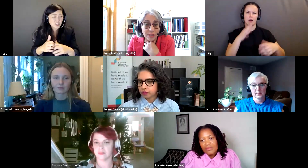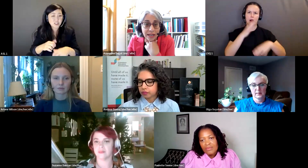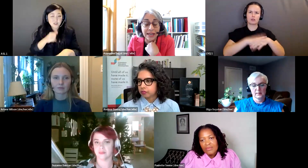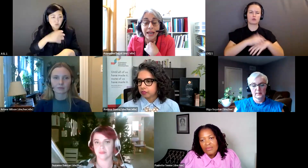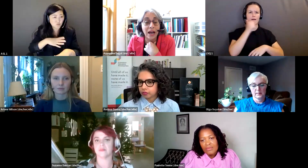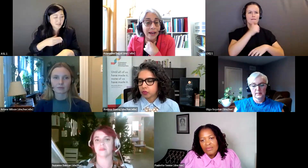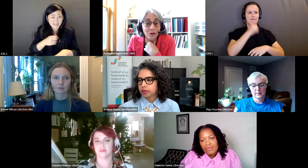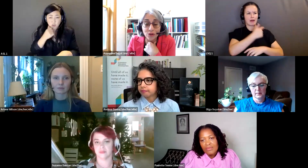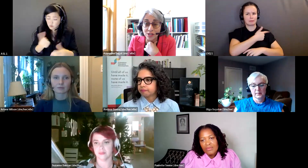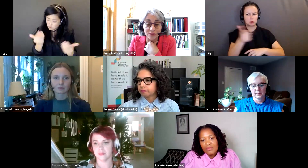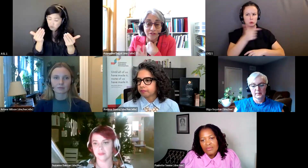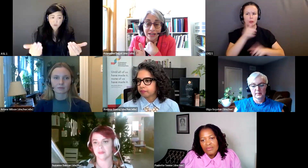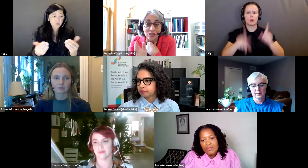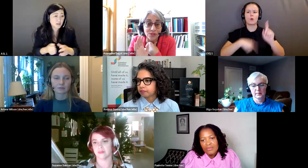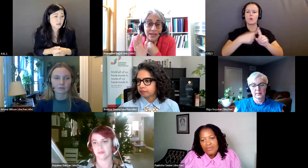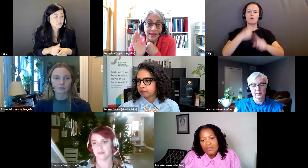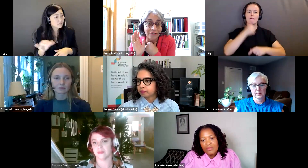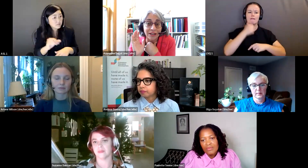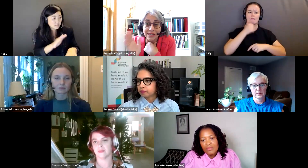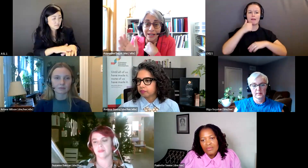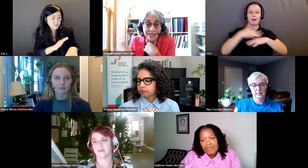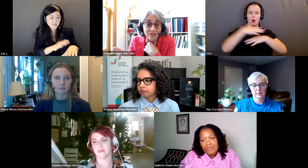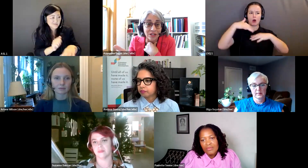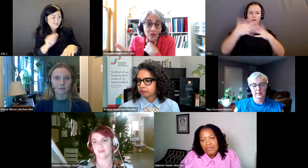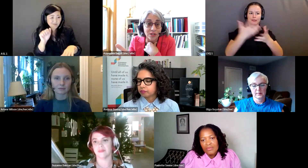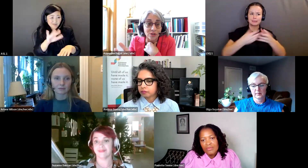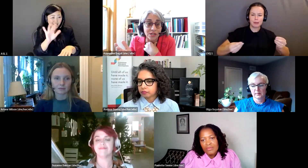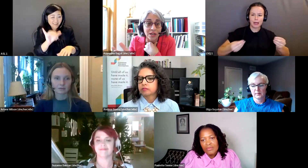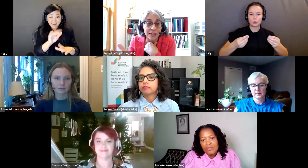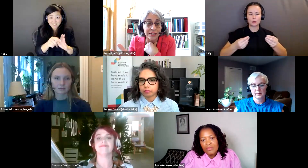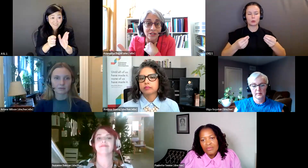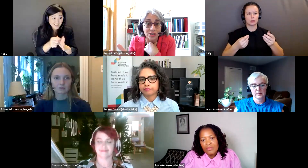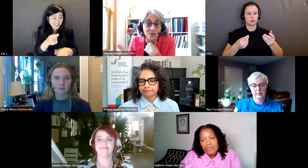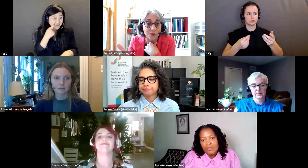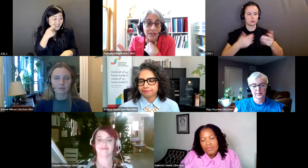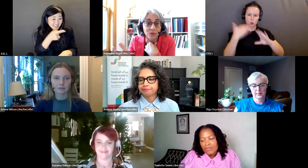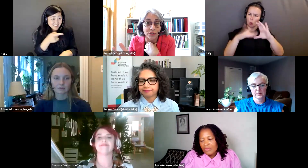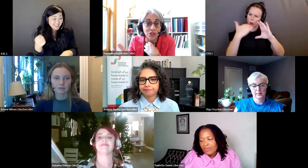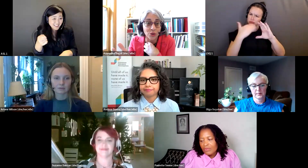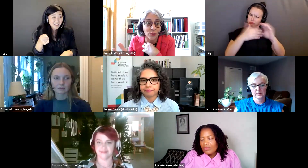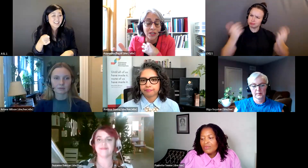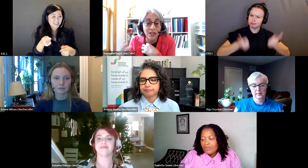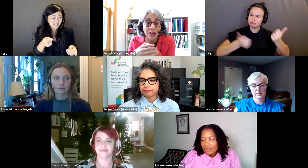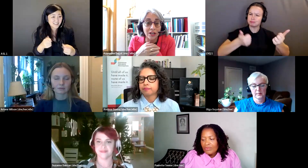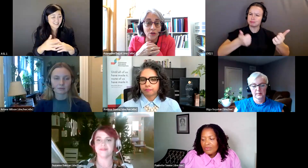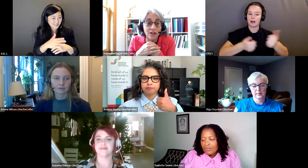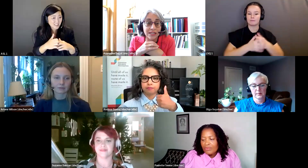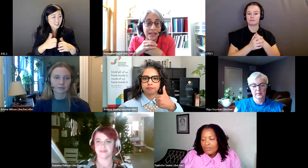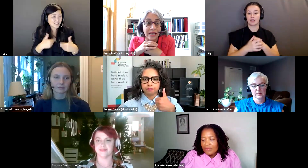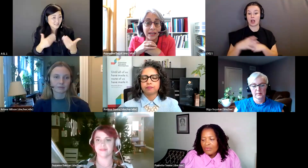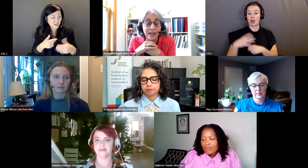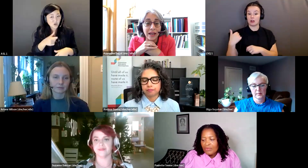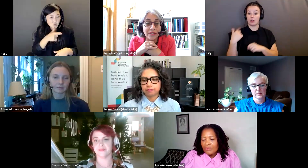please do that. I also advise that you send that fantastic video that those young Indigenous women that we were shown earlier